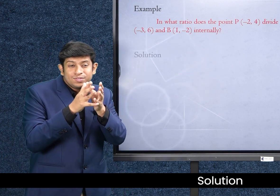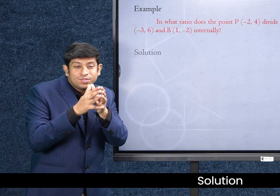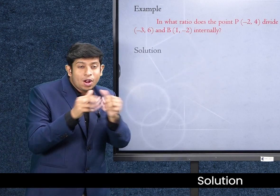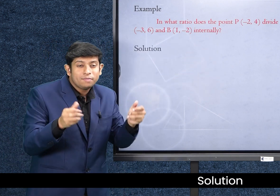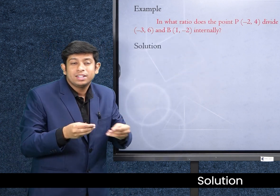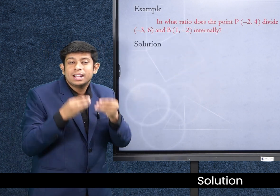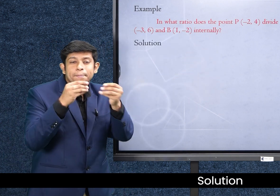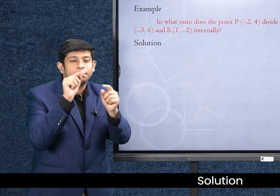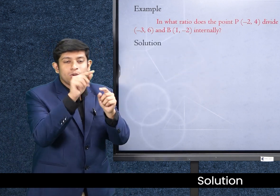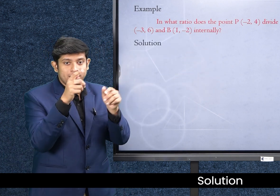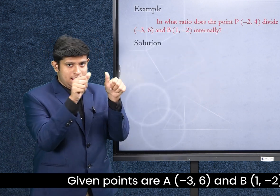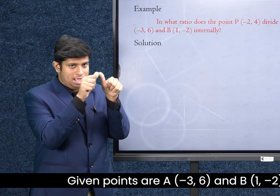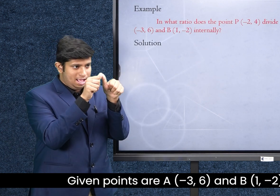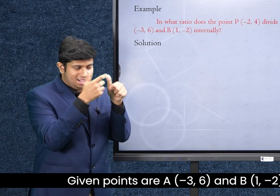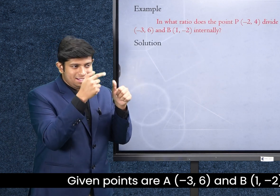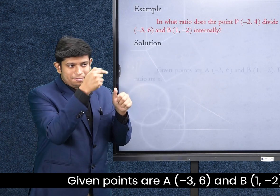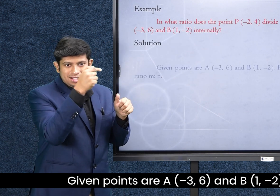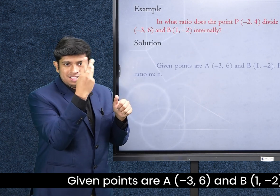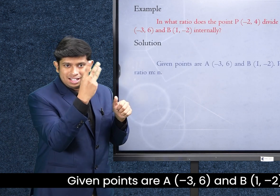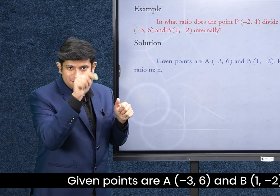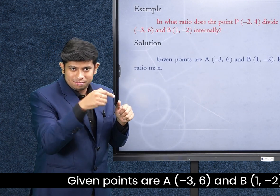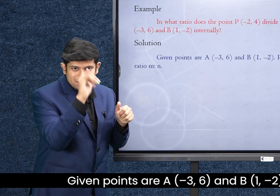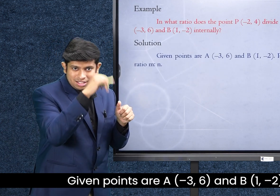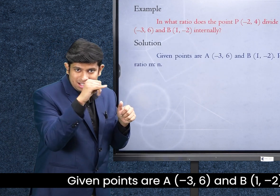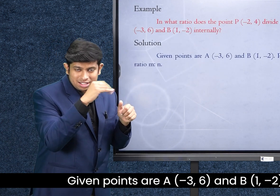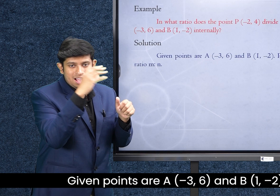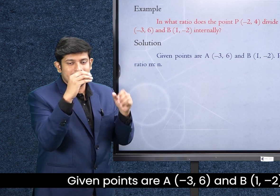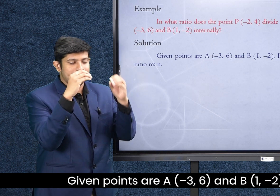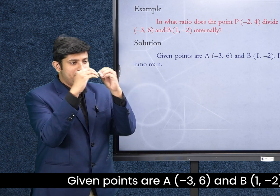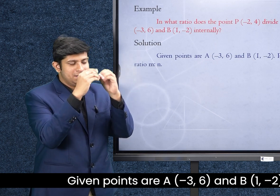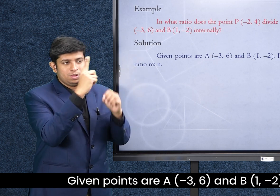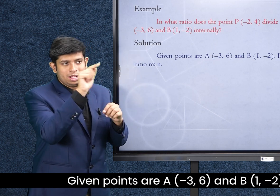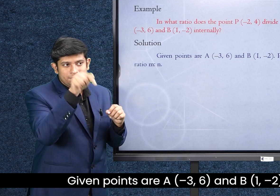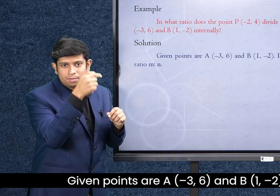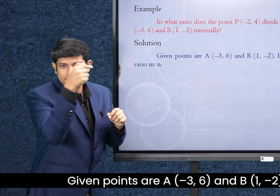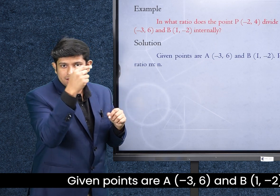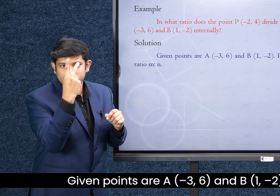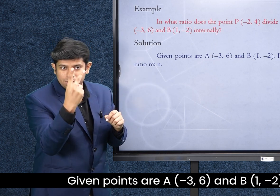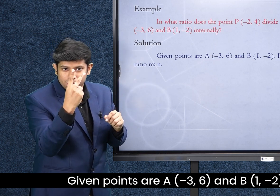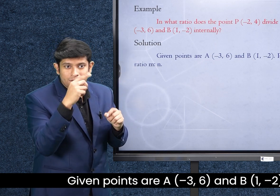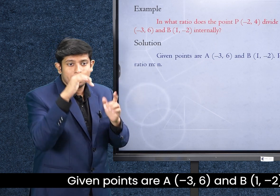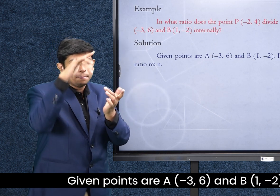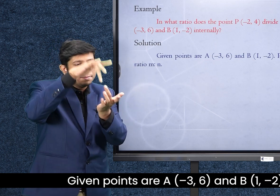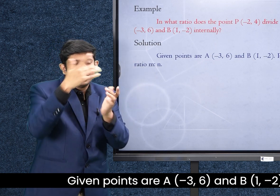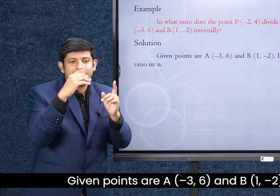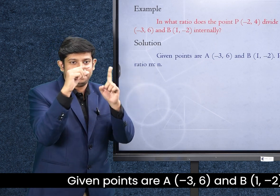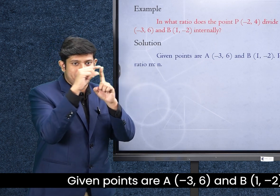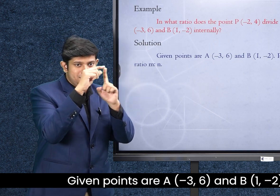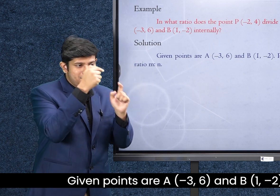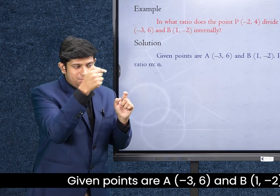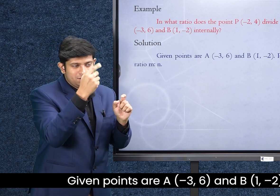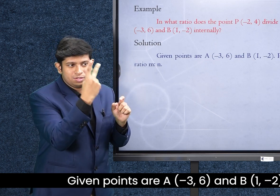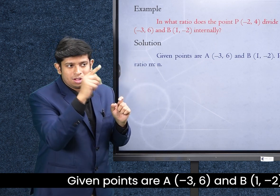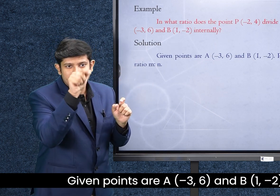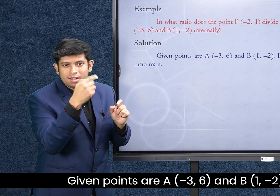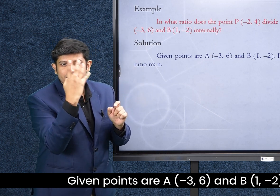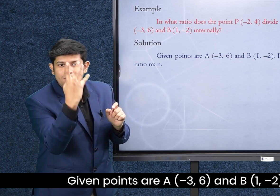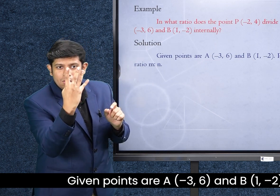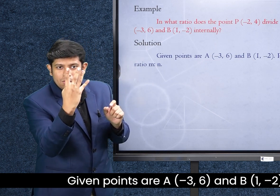Solution. Given points are A minus 3 comma 6 and B 1 comma minus 2. P minus 2